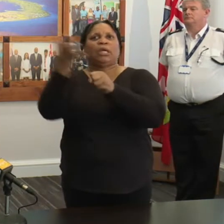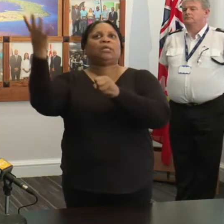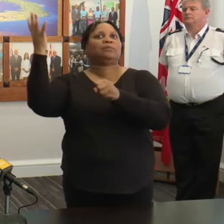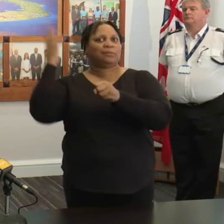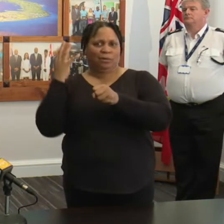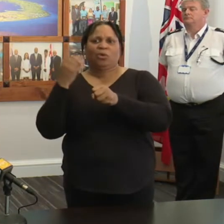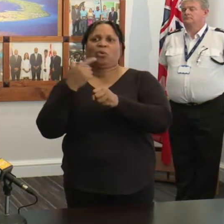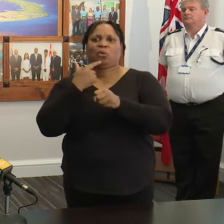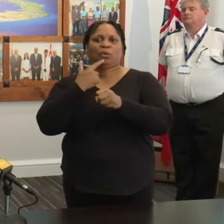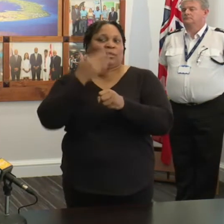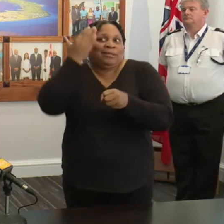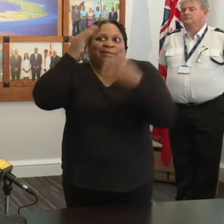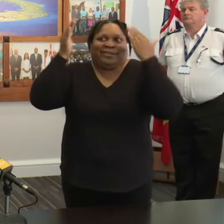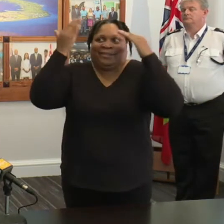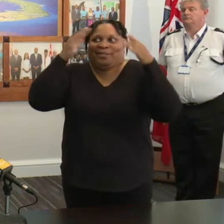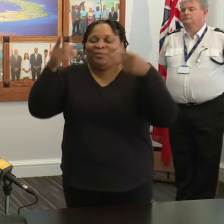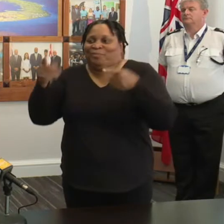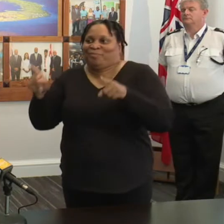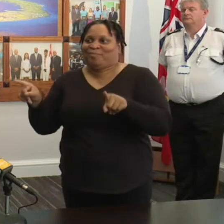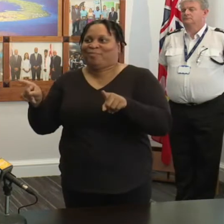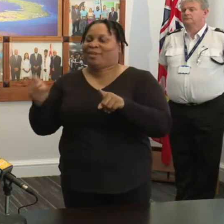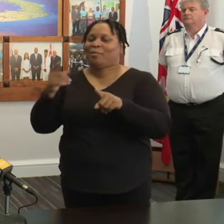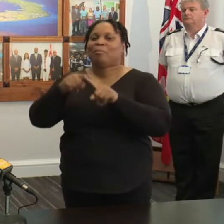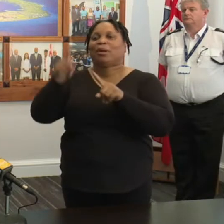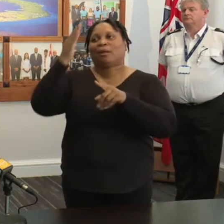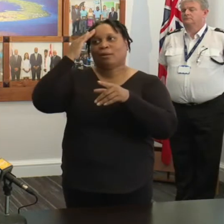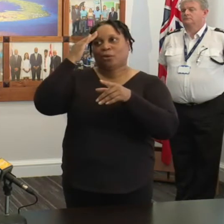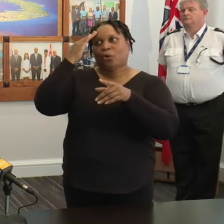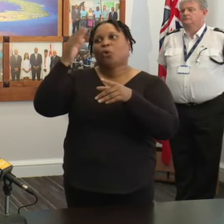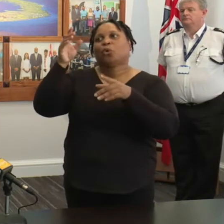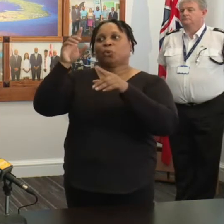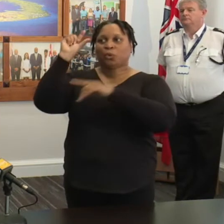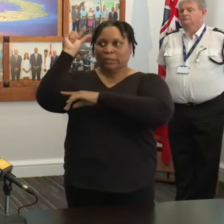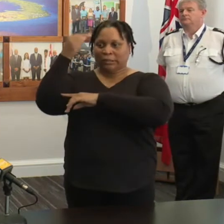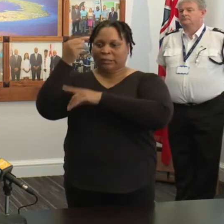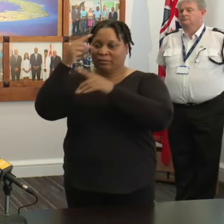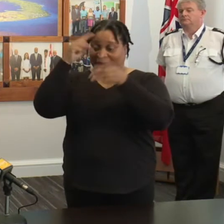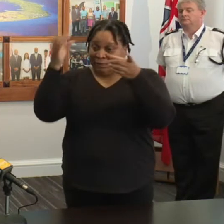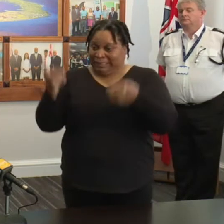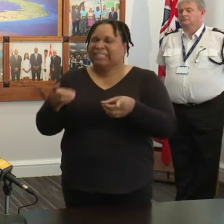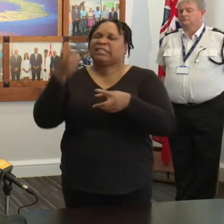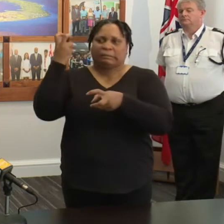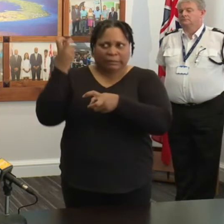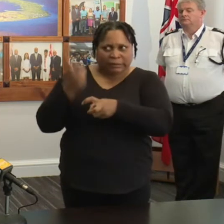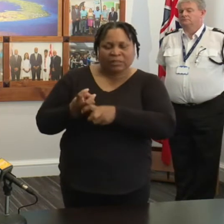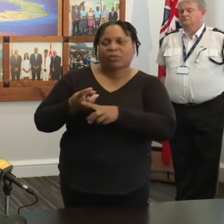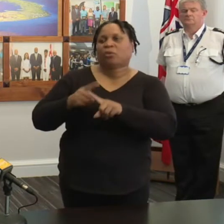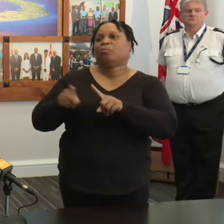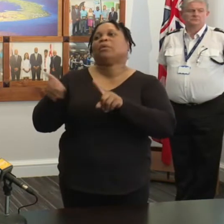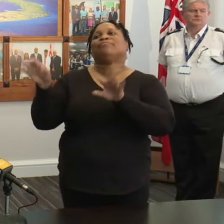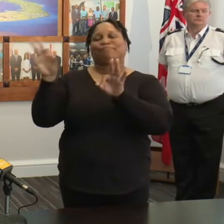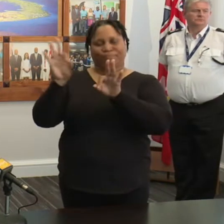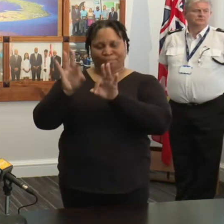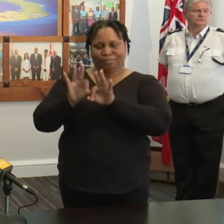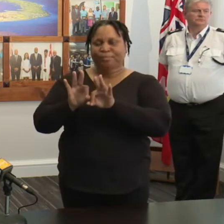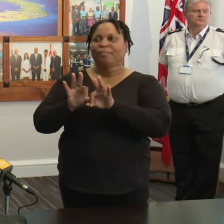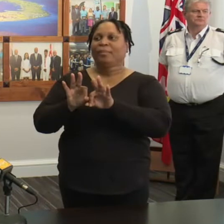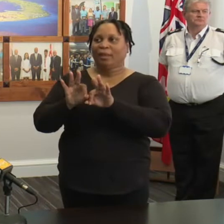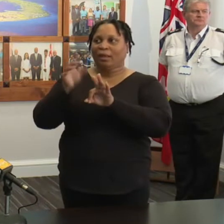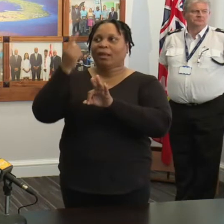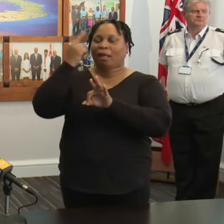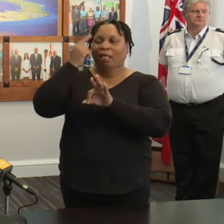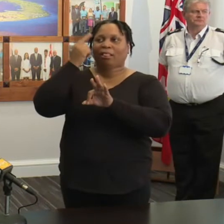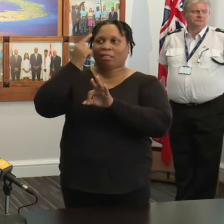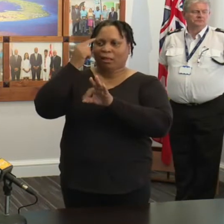territories. And I know that the decisions of which the government has made to this point in time have been difficult, but it is important, I think, that